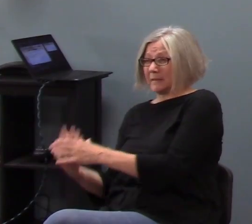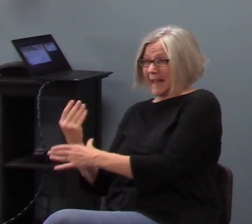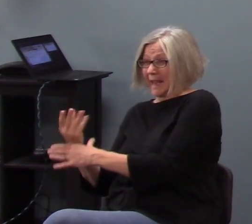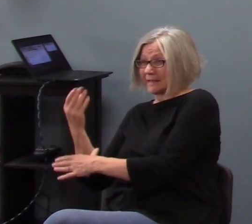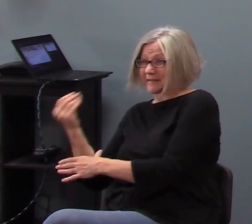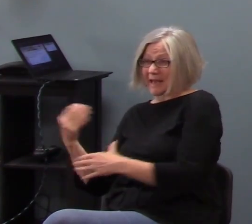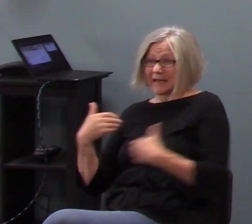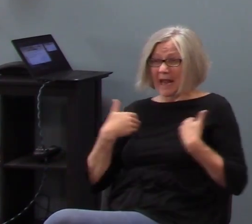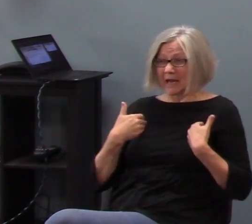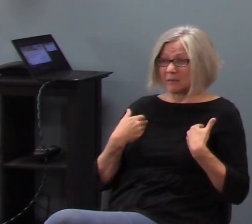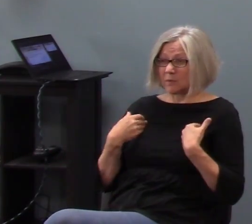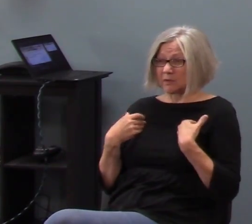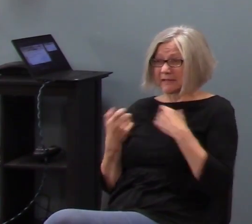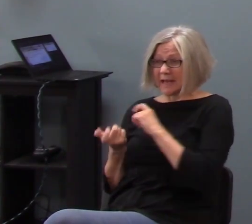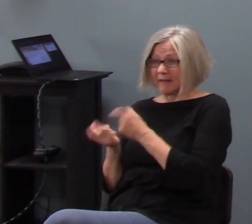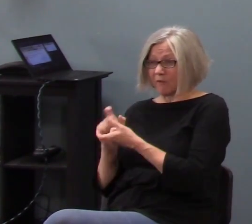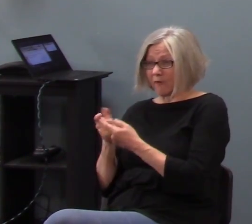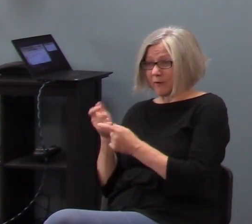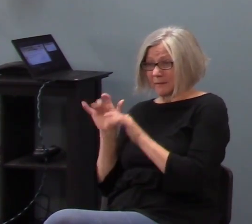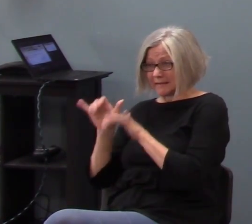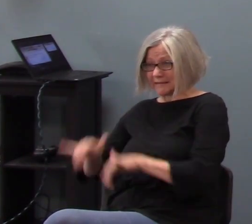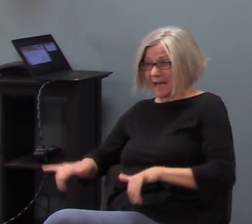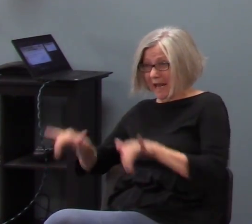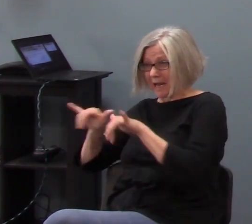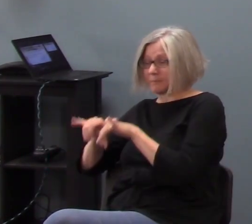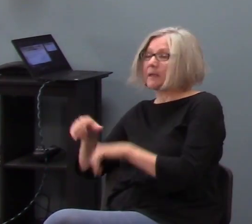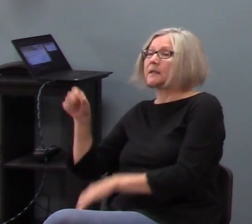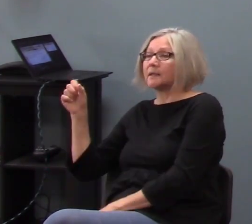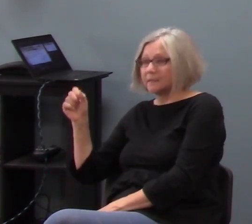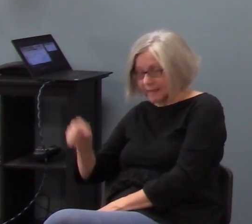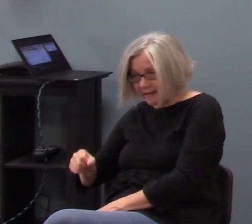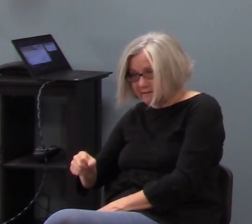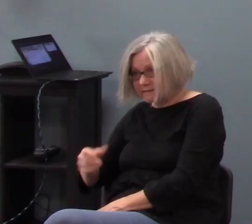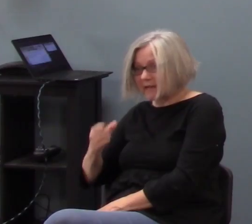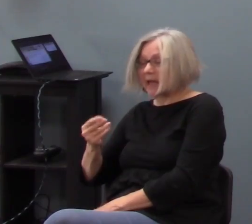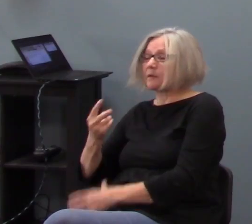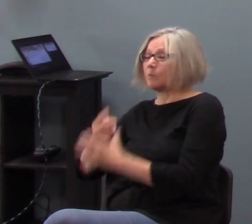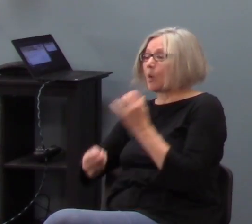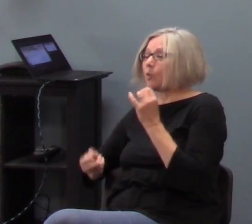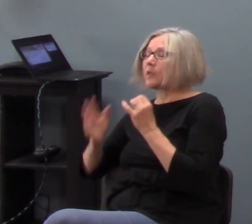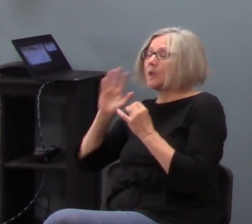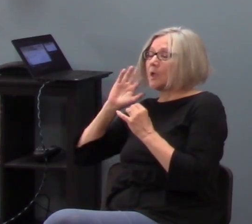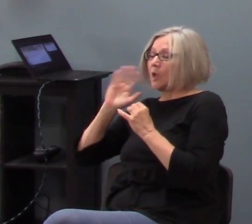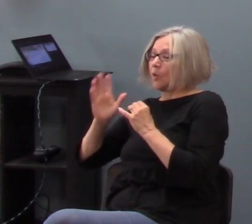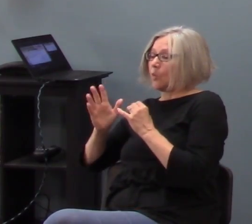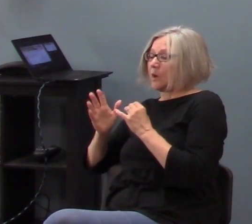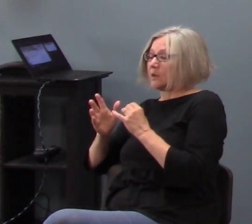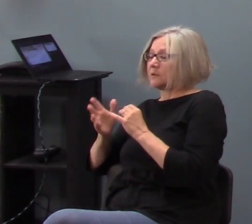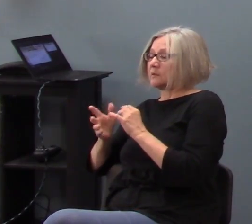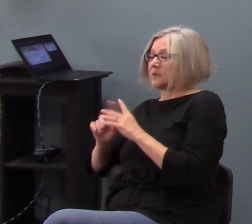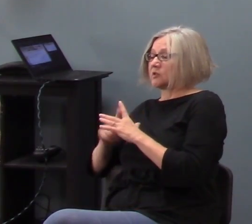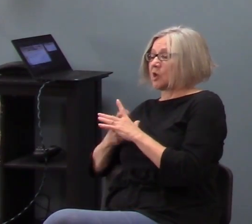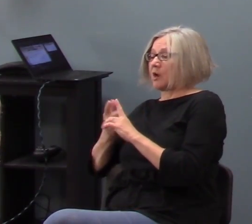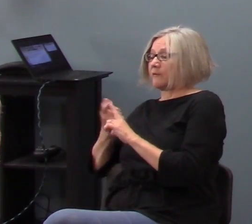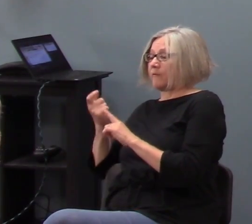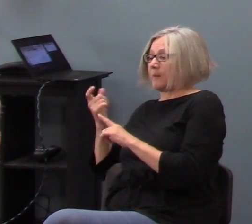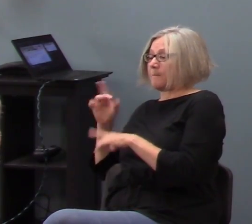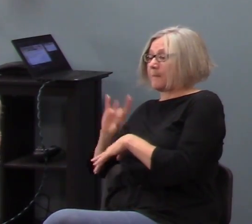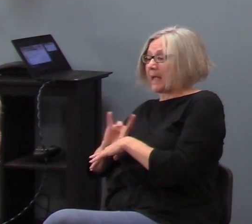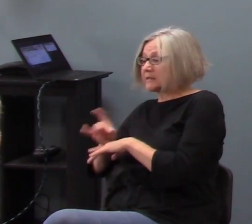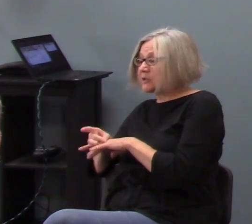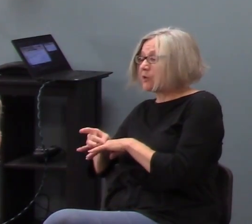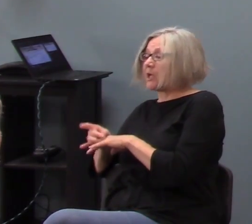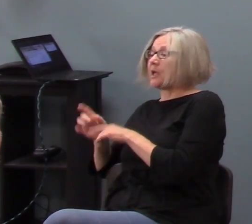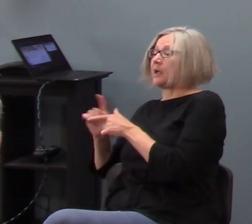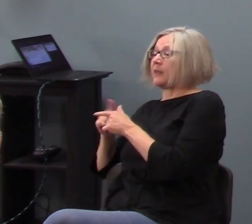from the same? Yeah, and both of them would have come out of single-celled organisms, both of them, and single-celled organisms would have come out of bacteria,